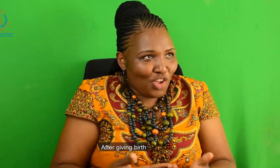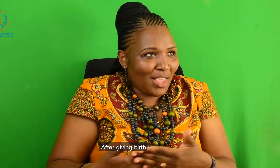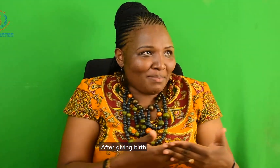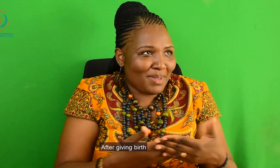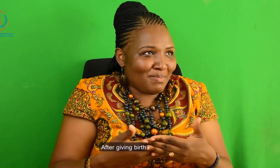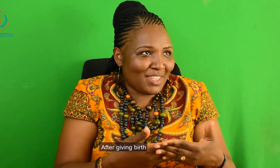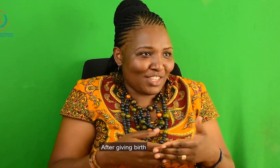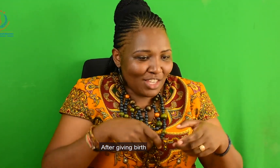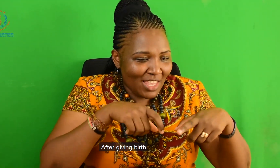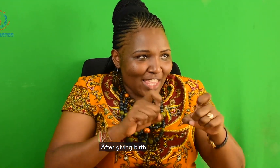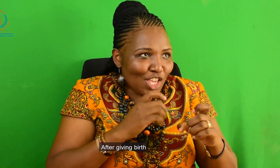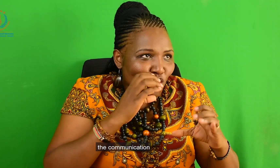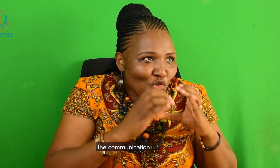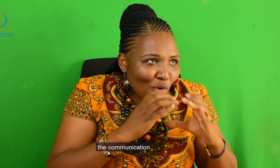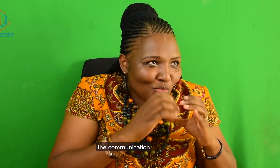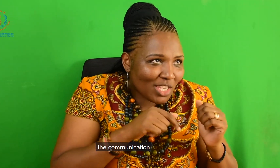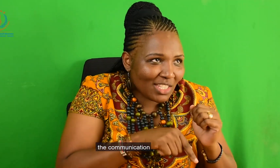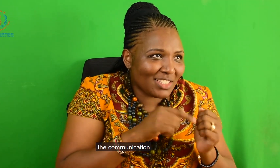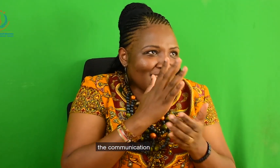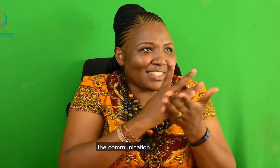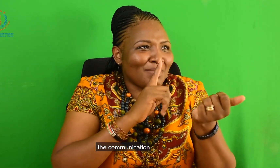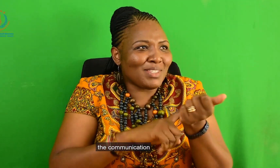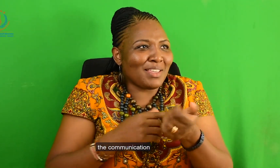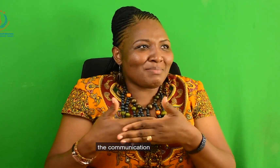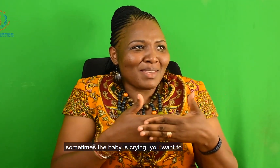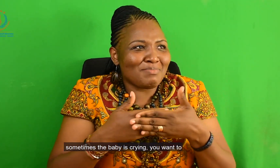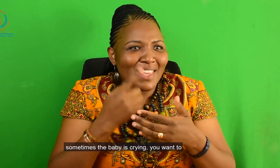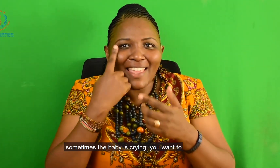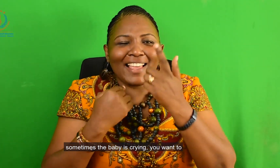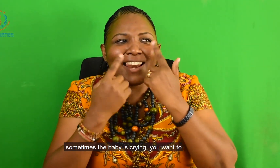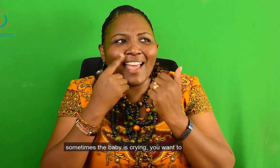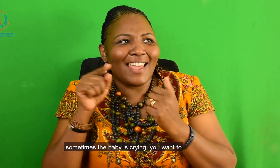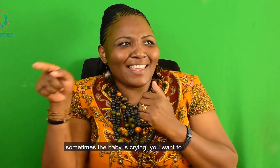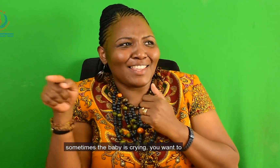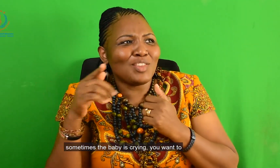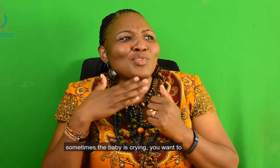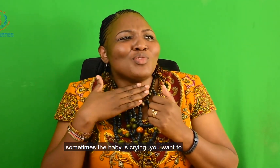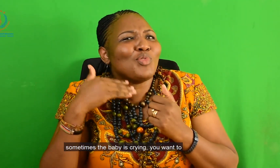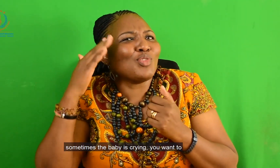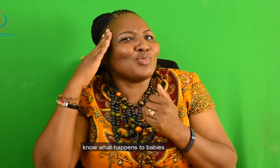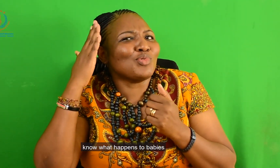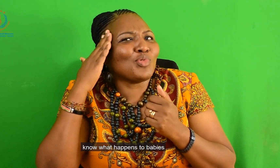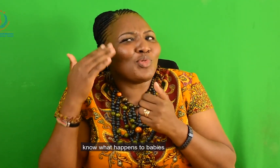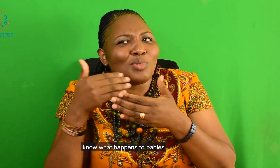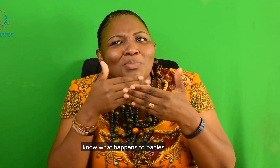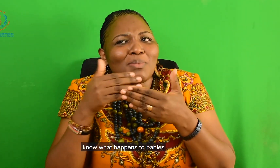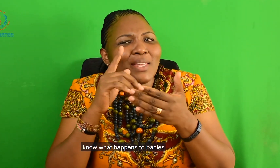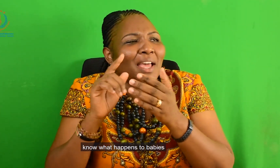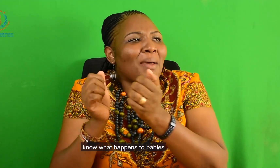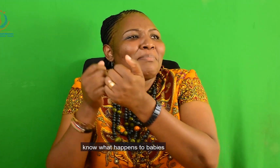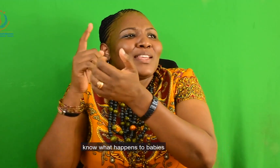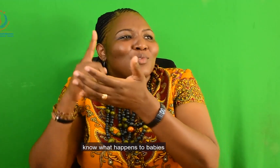After giving birth, the communication, sometimes the baby is crying, you want to know what happens to